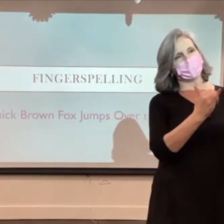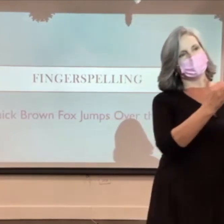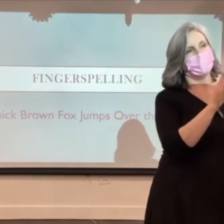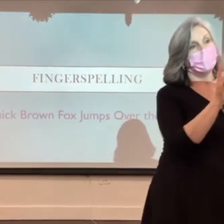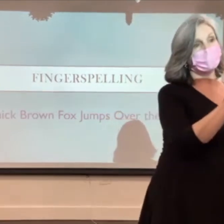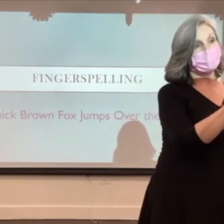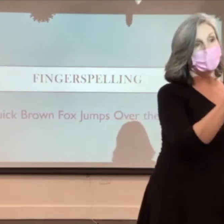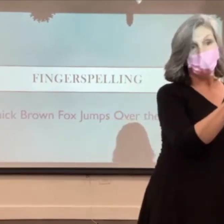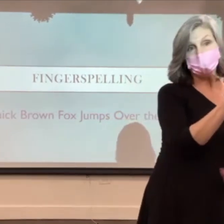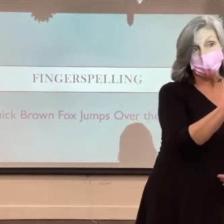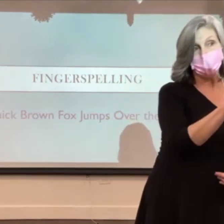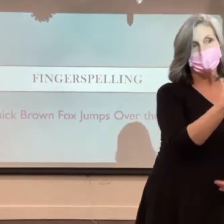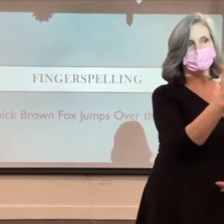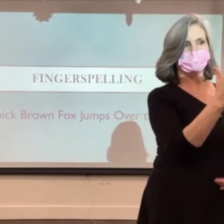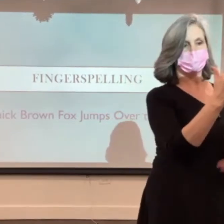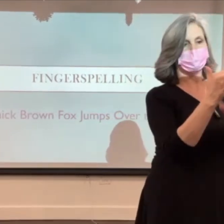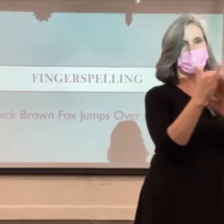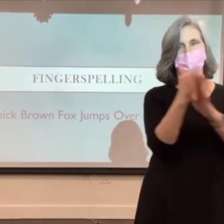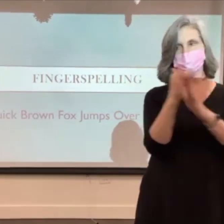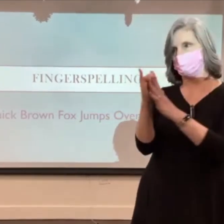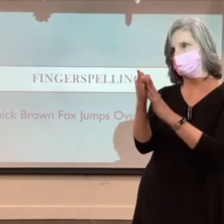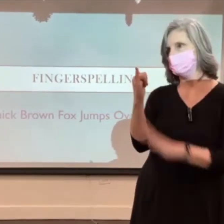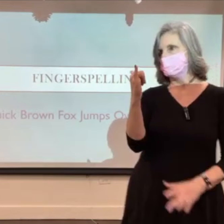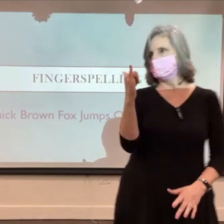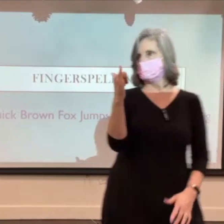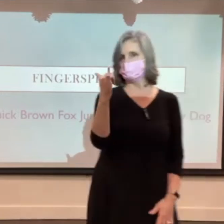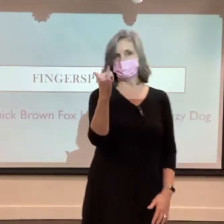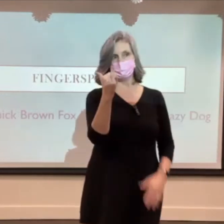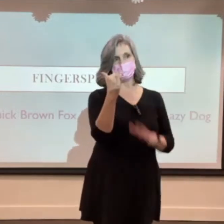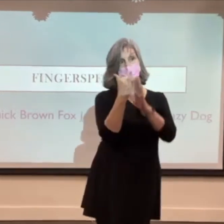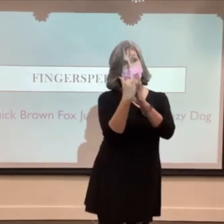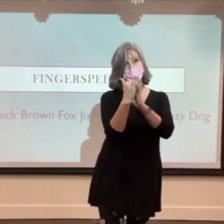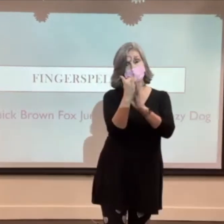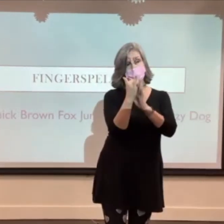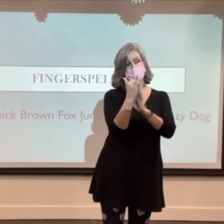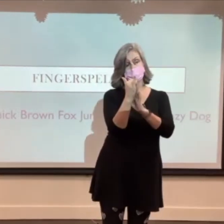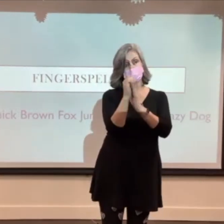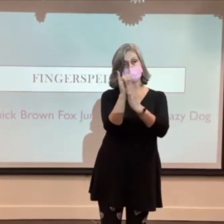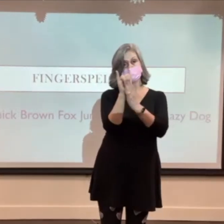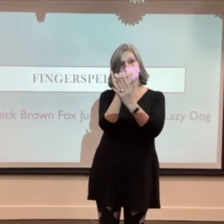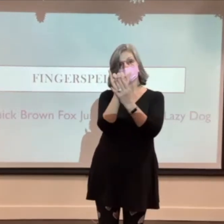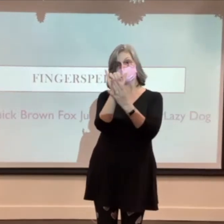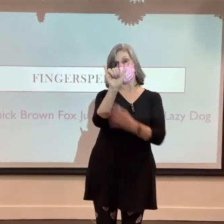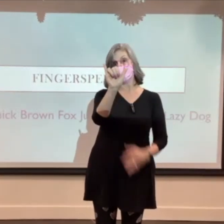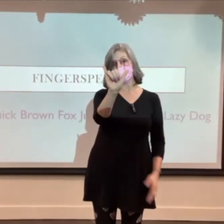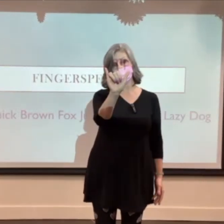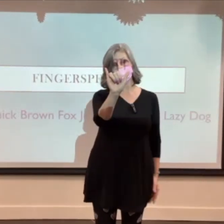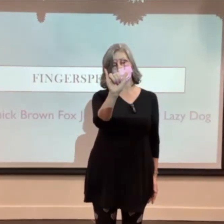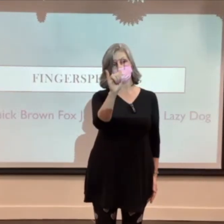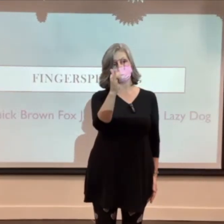saying, oh, I see. And then you shift the hand shape to the palm orientation being instead of faced outward, it's faced to